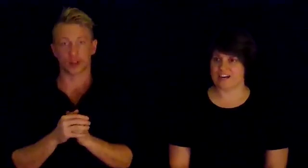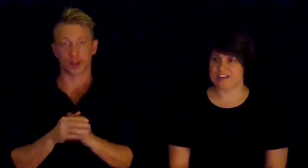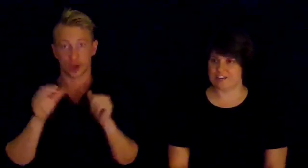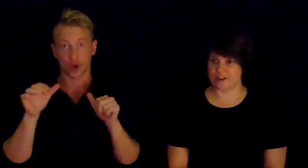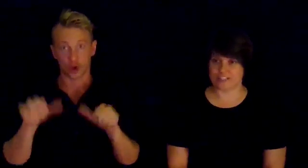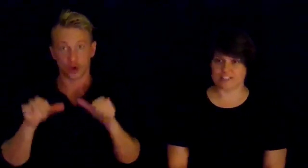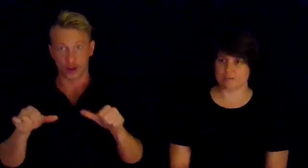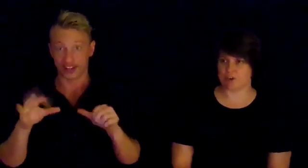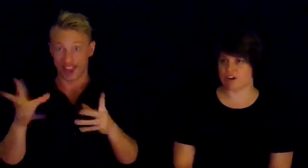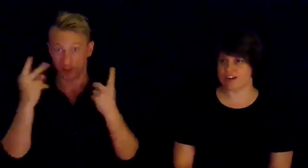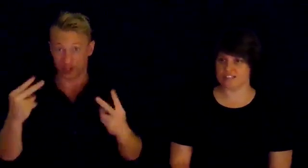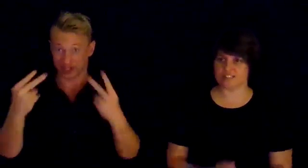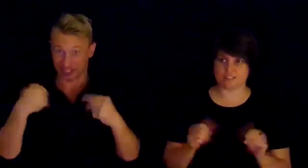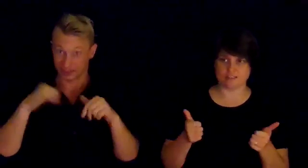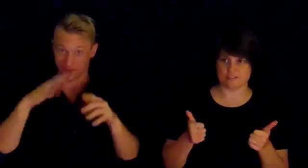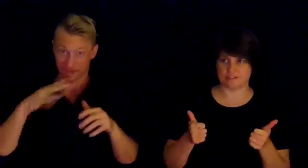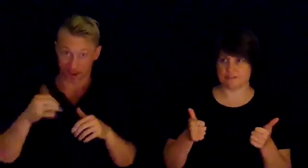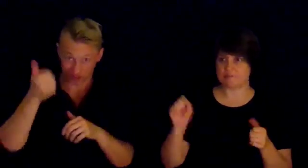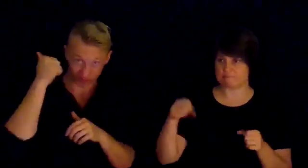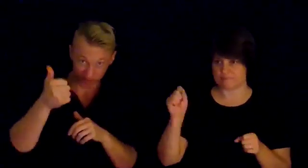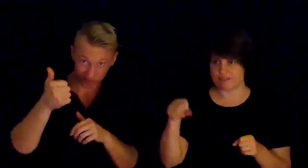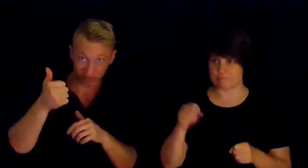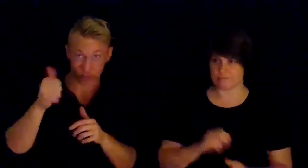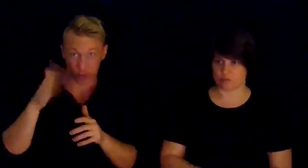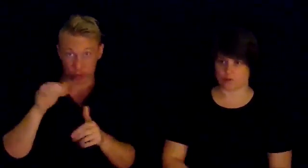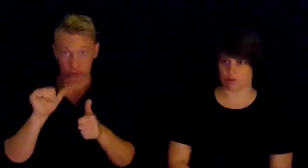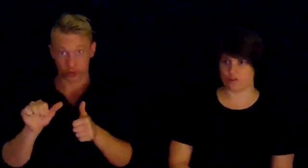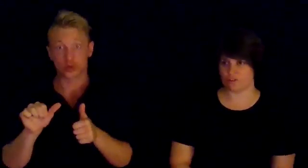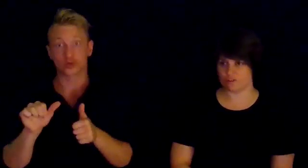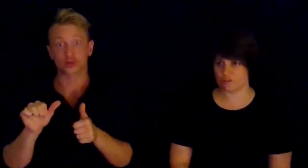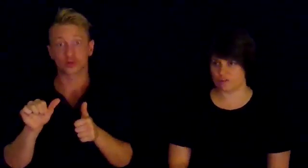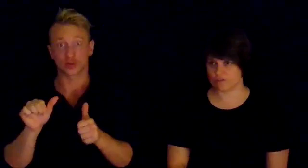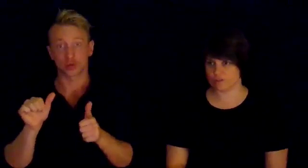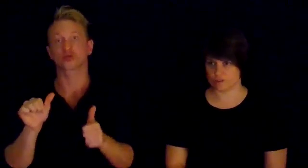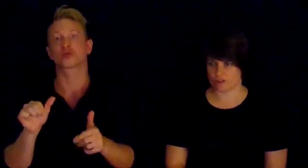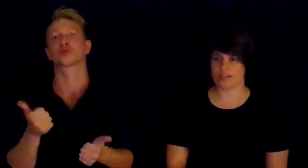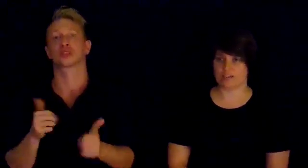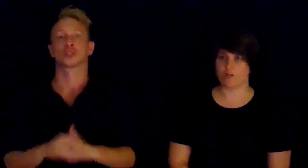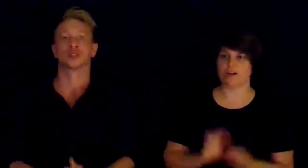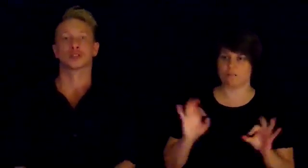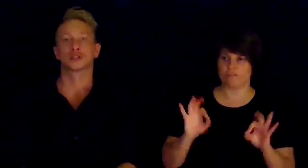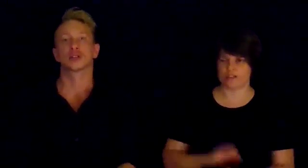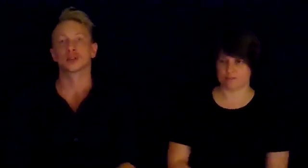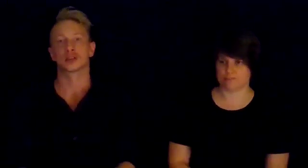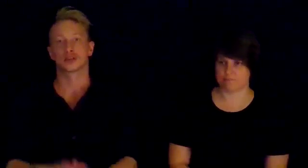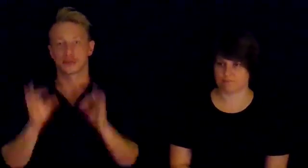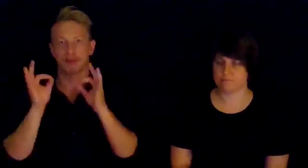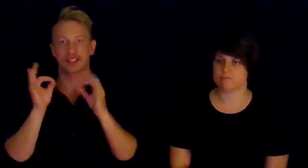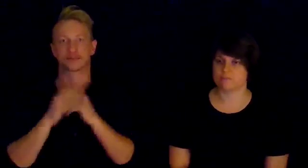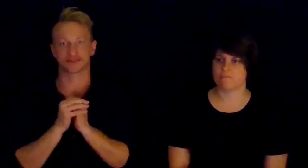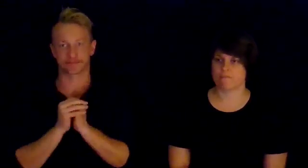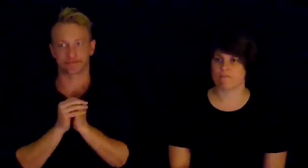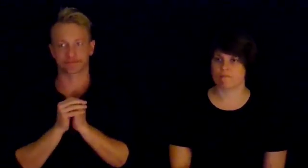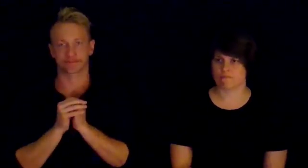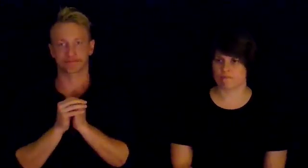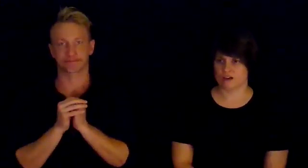All right. Hi, everyone. Can you see me all right? Yep, it's all good. Okay, great. Perfect.